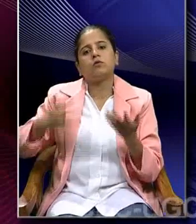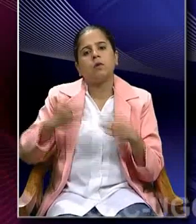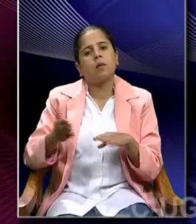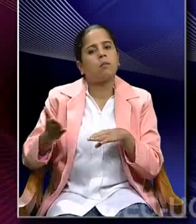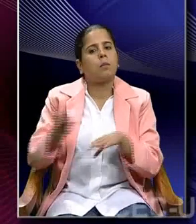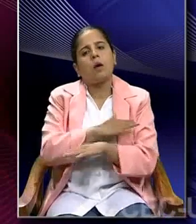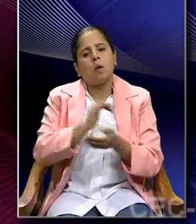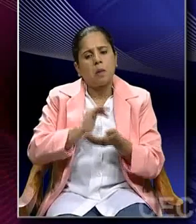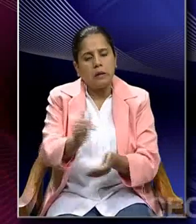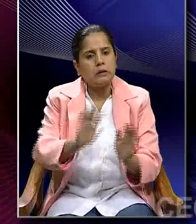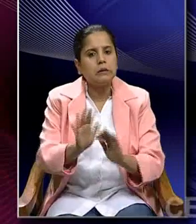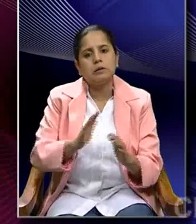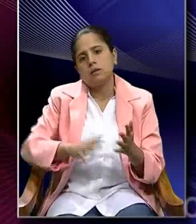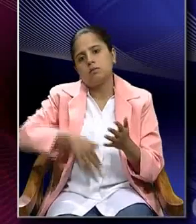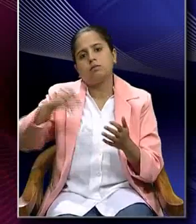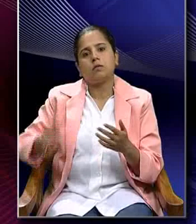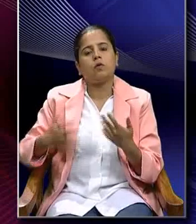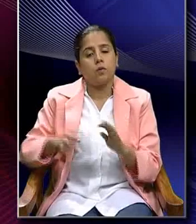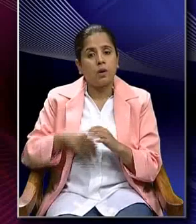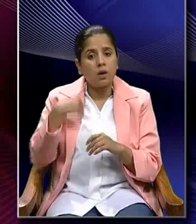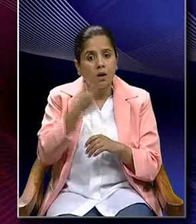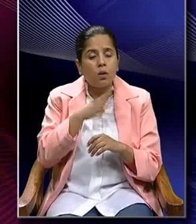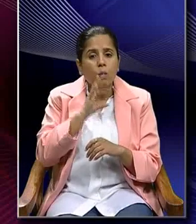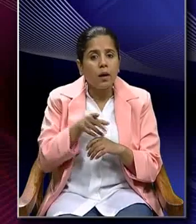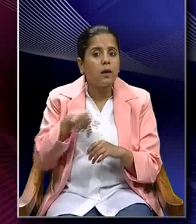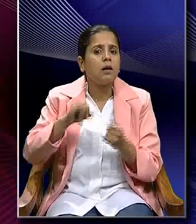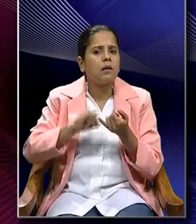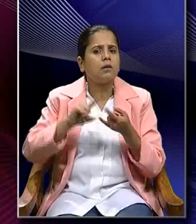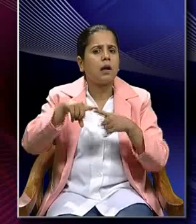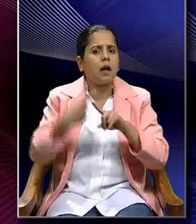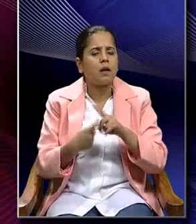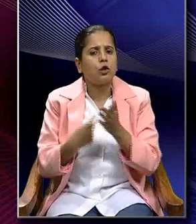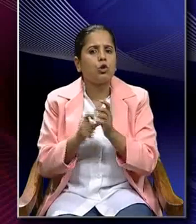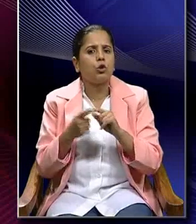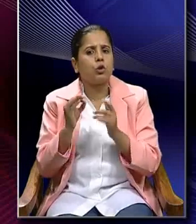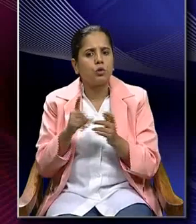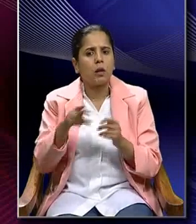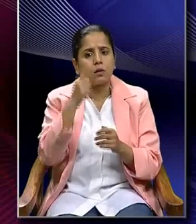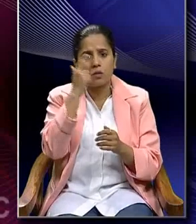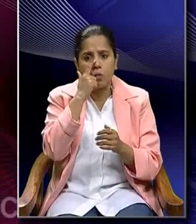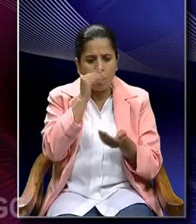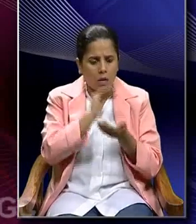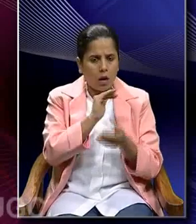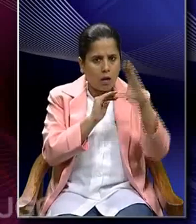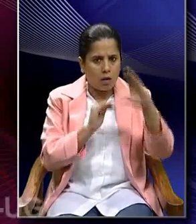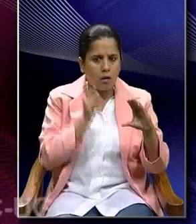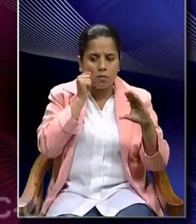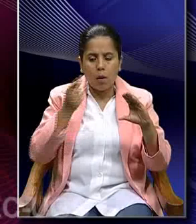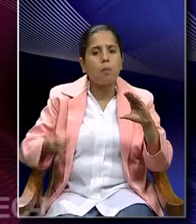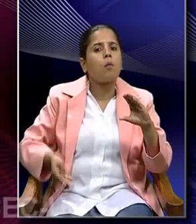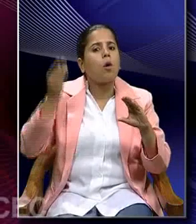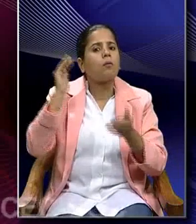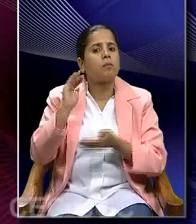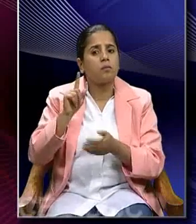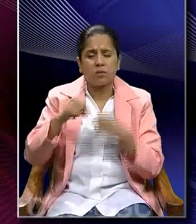before birth. The sex ratio, therefore, in our country deteriorated, though there has been a lot